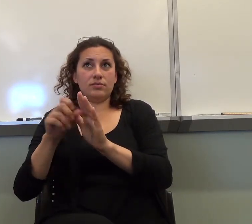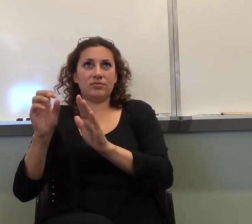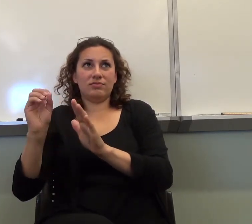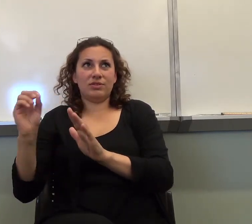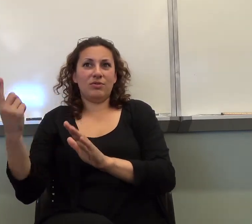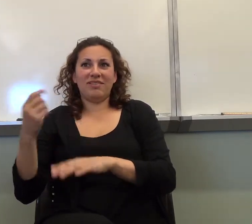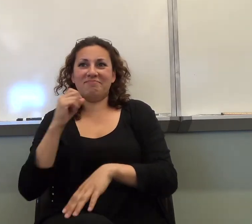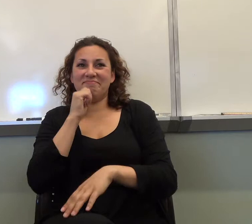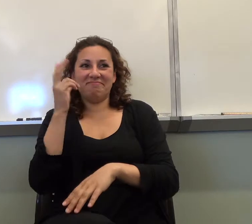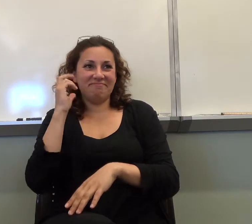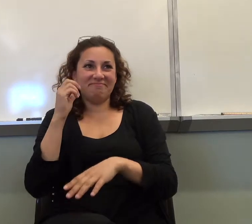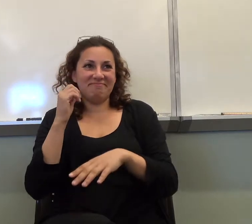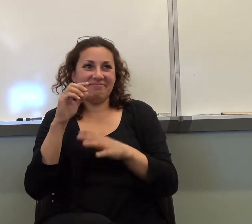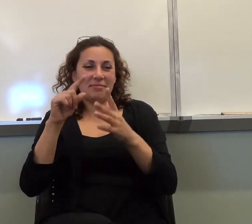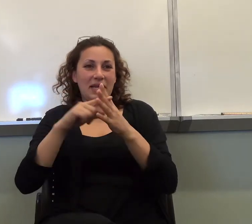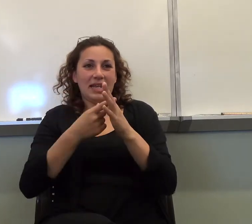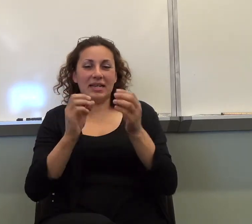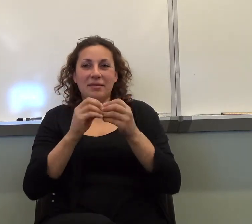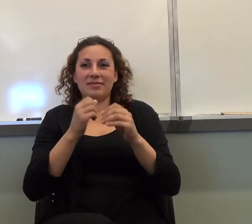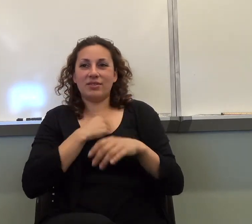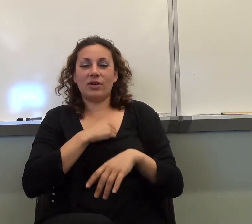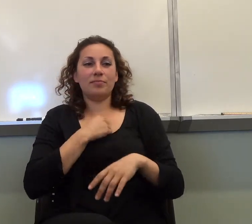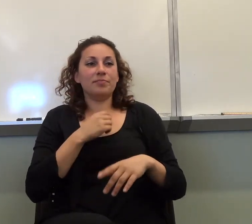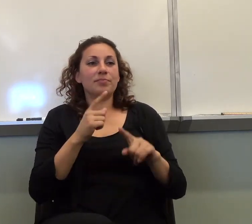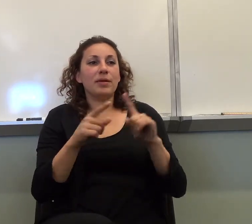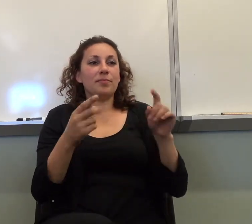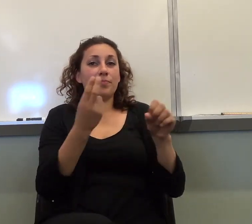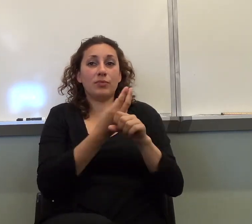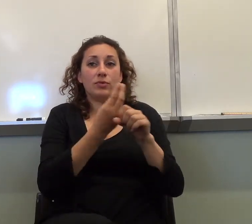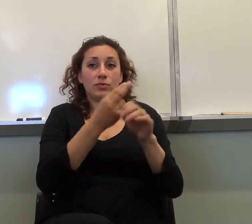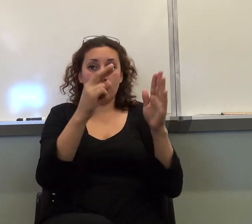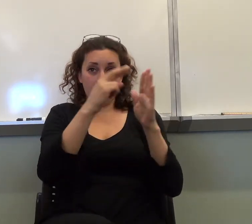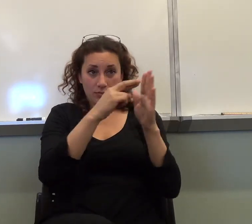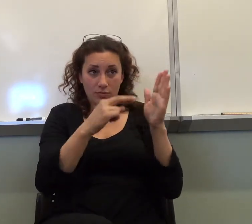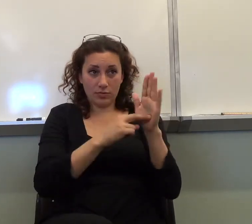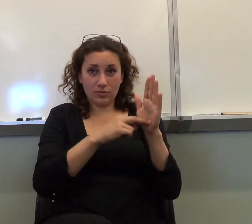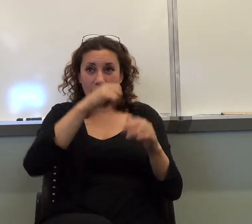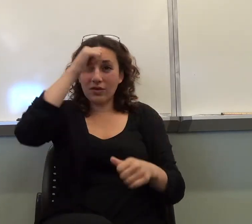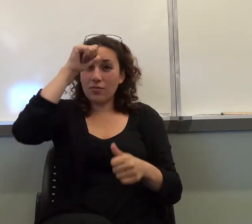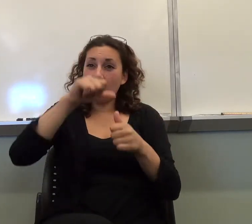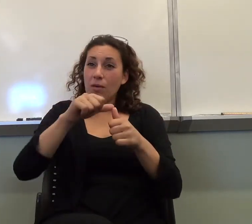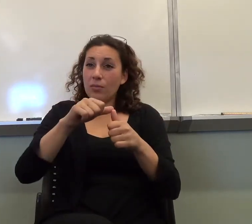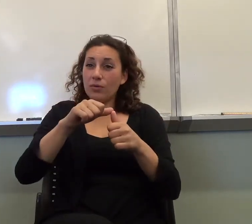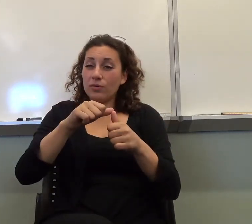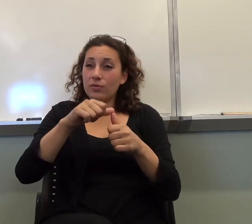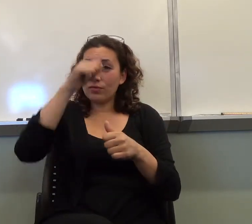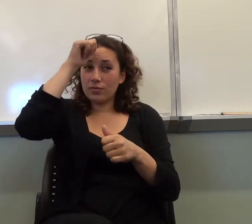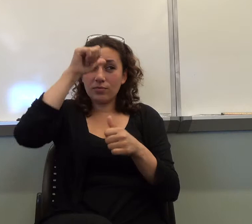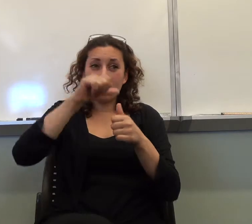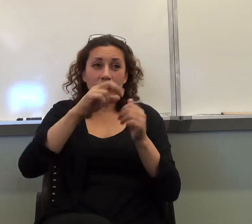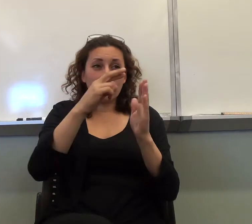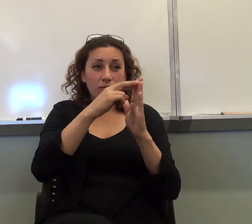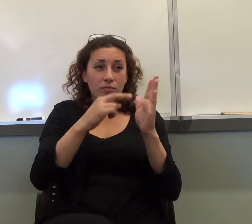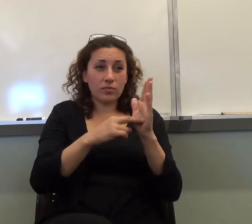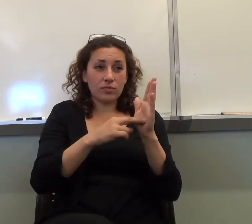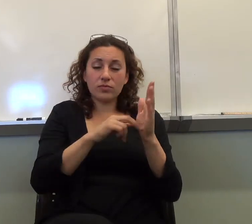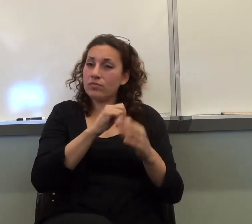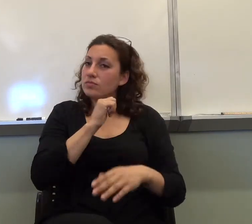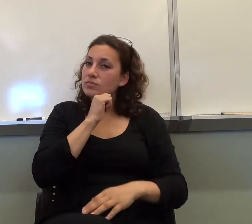we use the rules which we've developed, which is we don't do subtraction, then this one remains what it is,